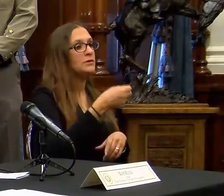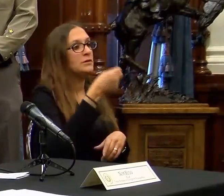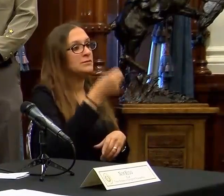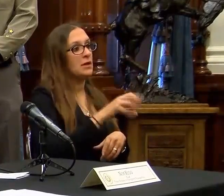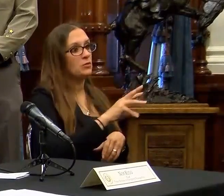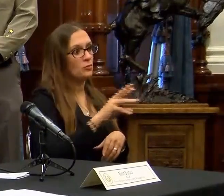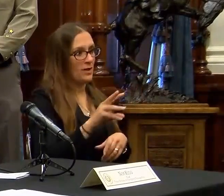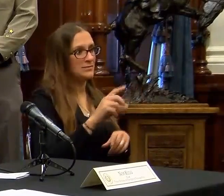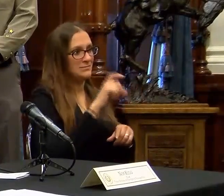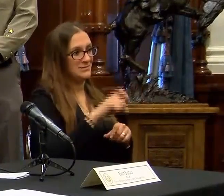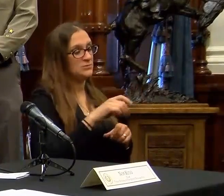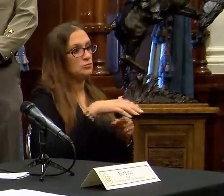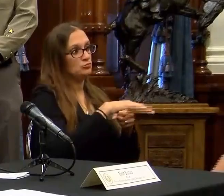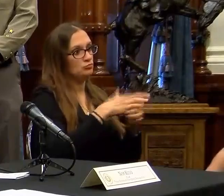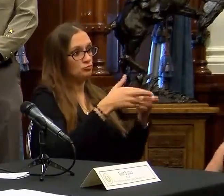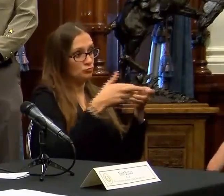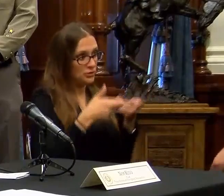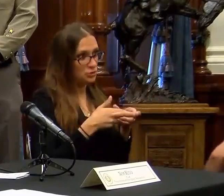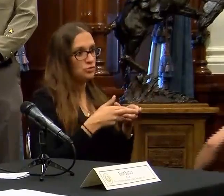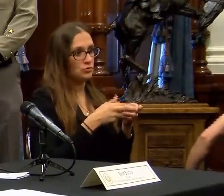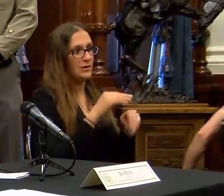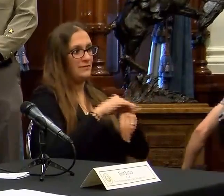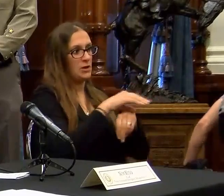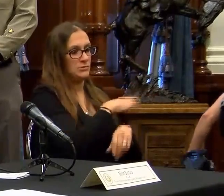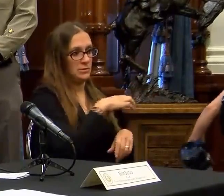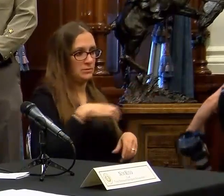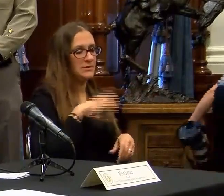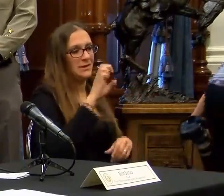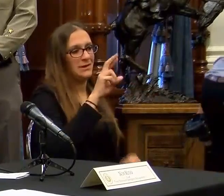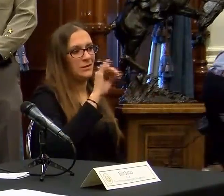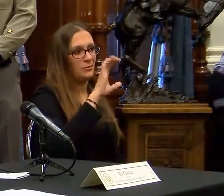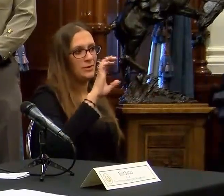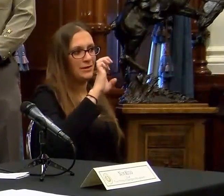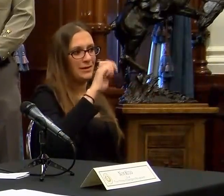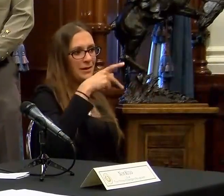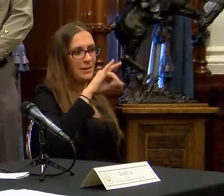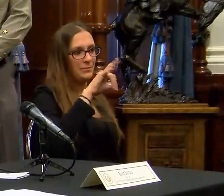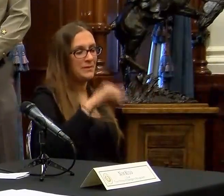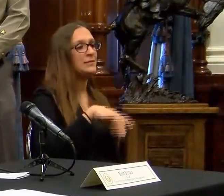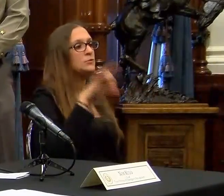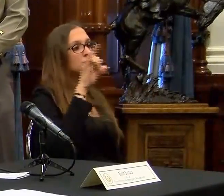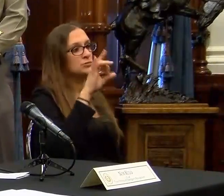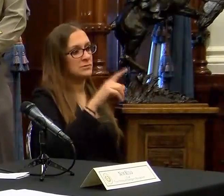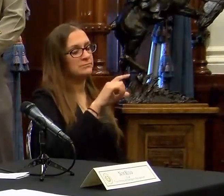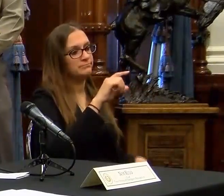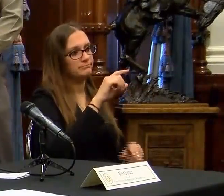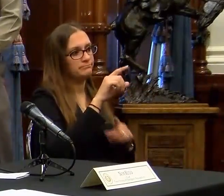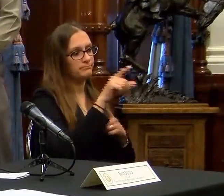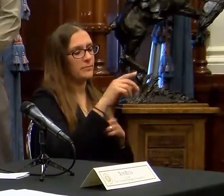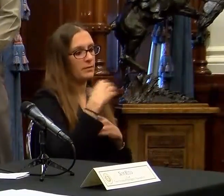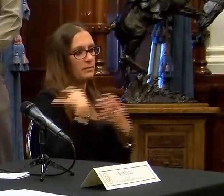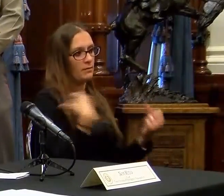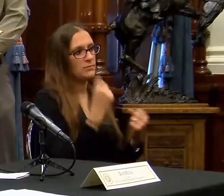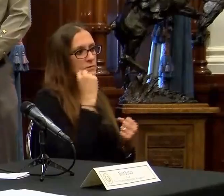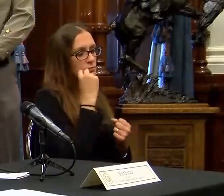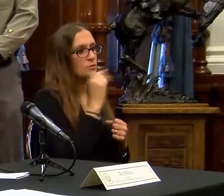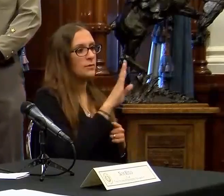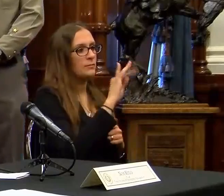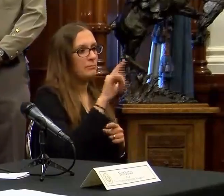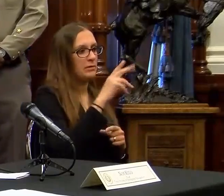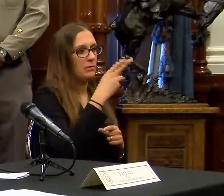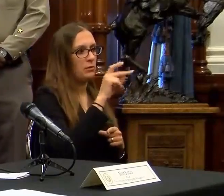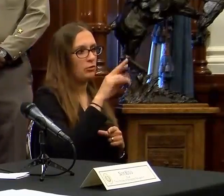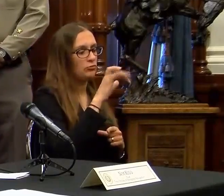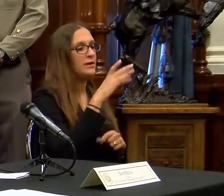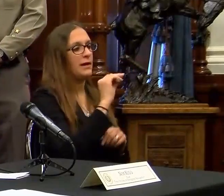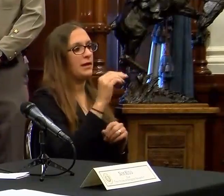Advisory Council Executive Director Eric Epley, UT Health San Antonio President Bill Heinrich, and